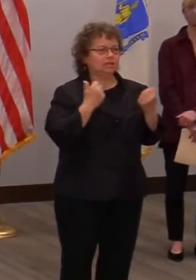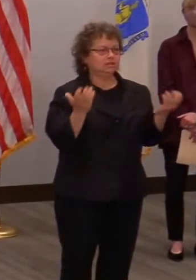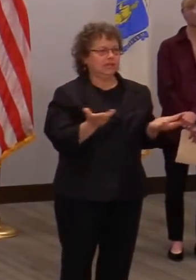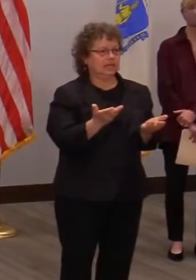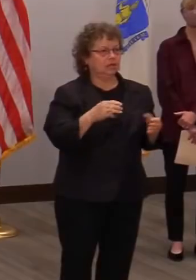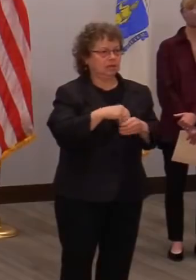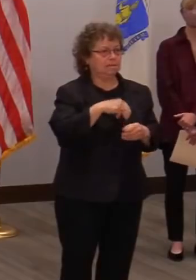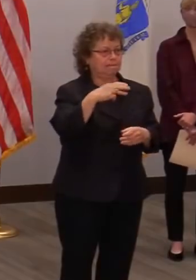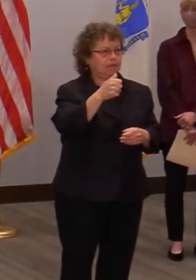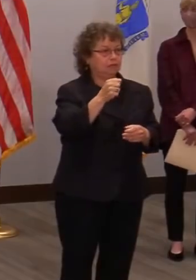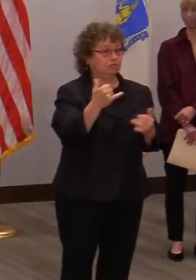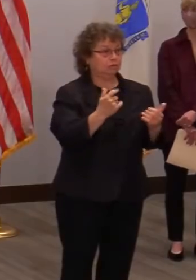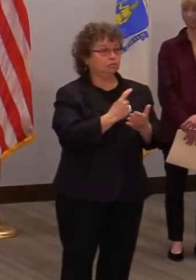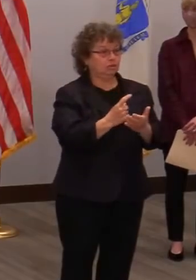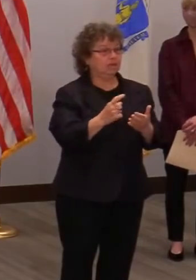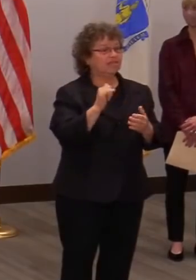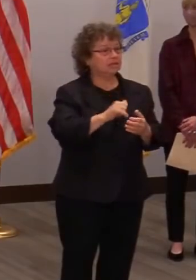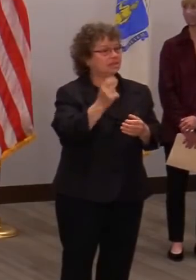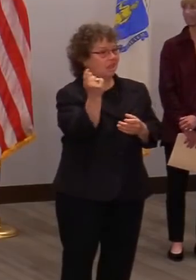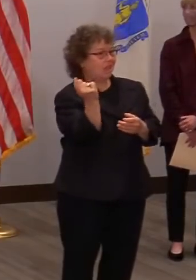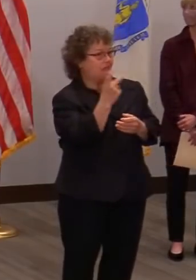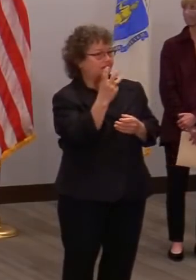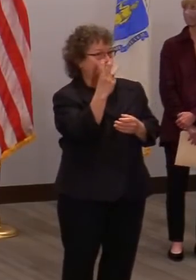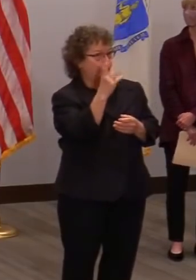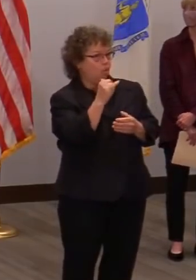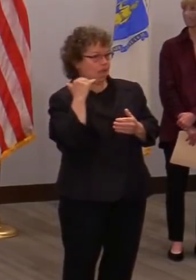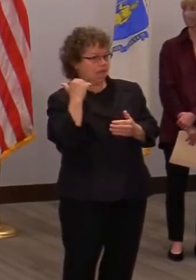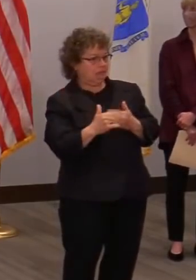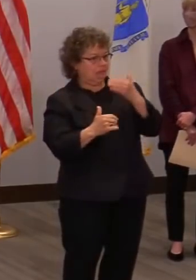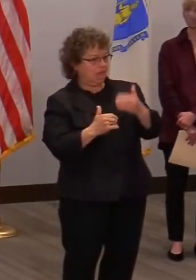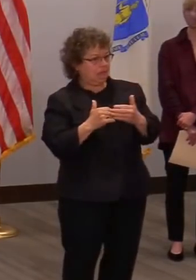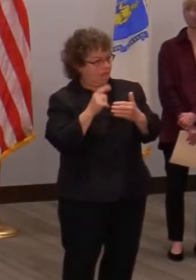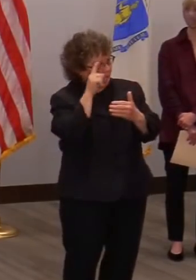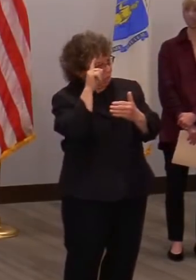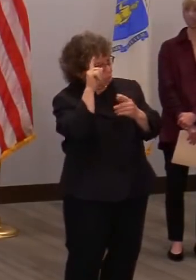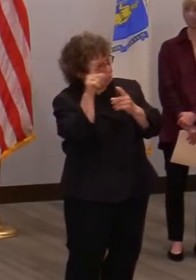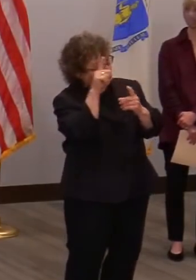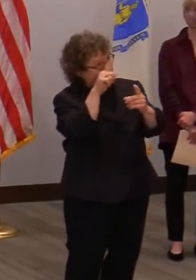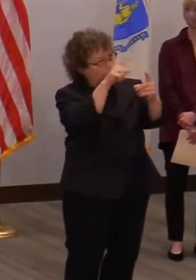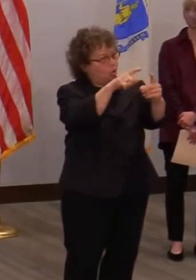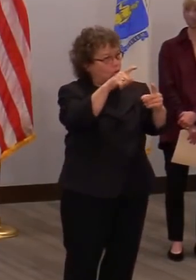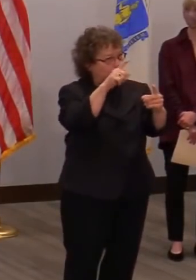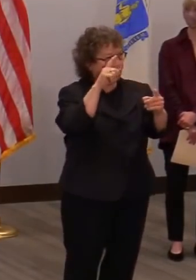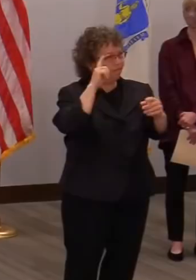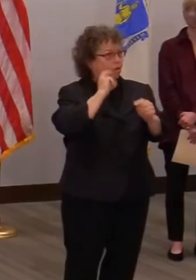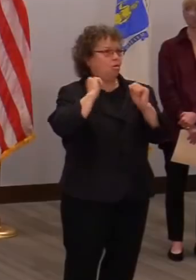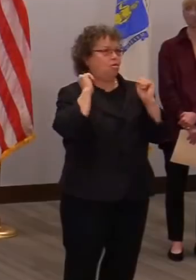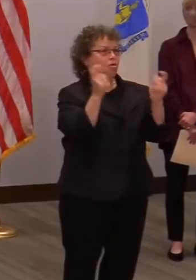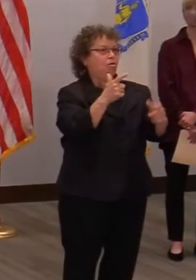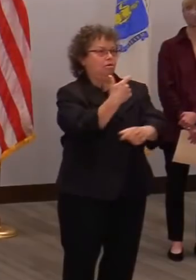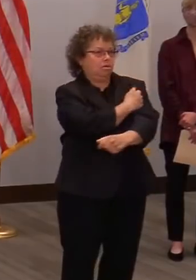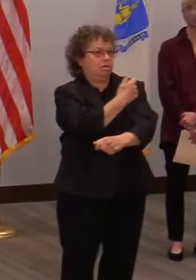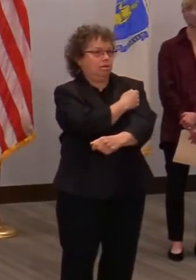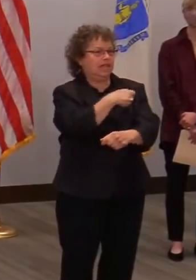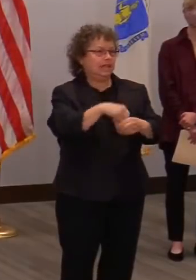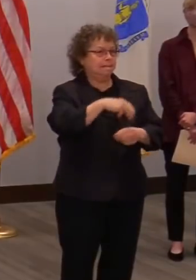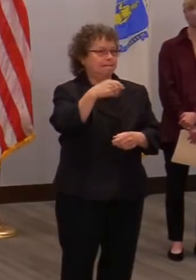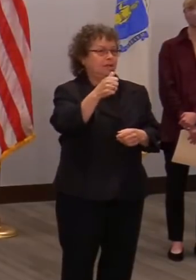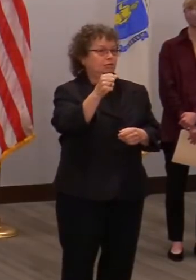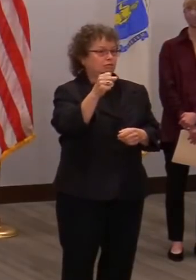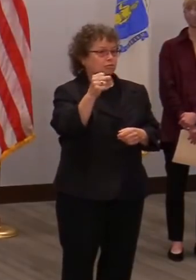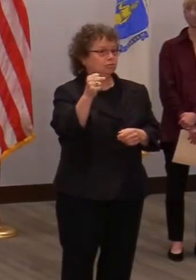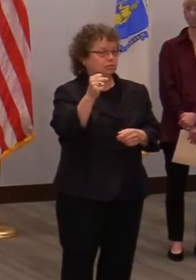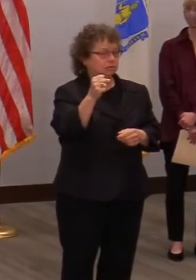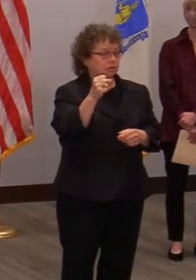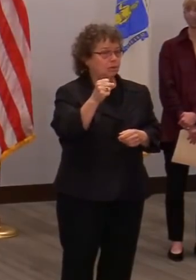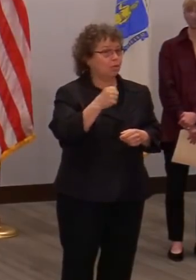week, which would be about halfway to our goal for vaccinating eligible individuals in Massachusetts. We're hopeful that we